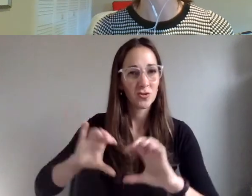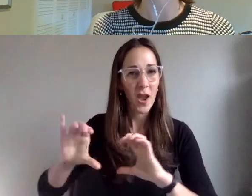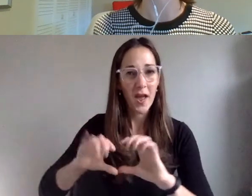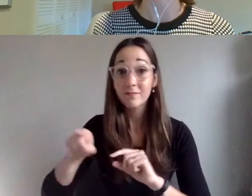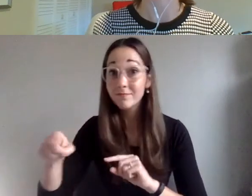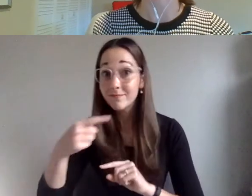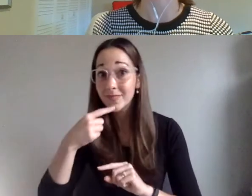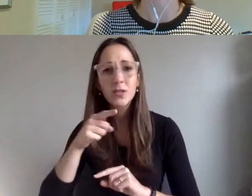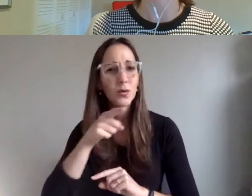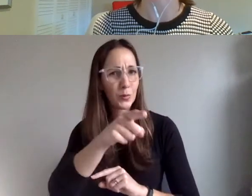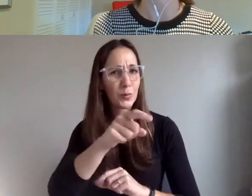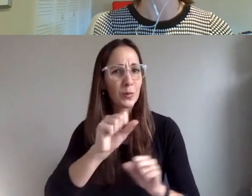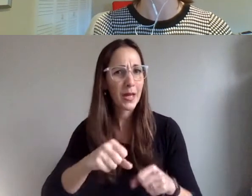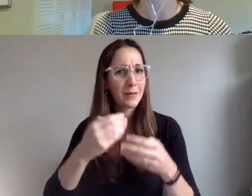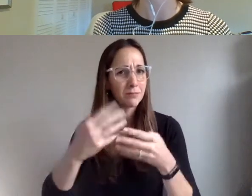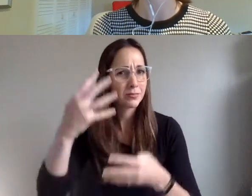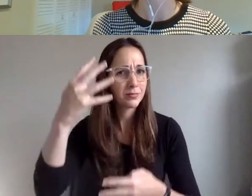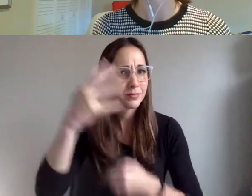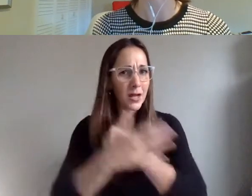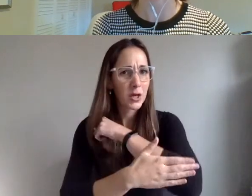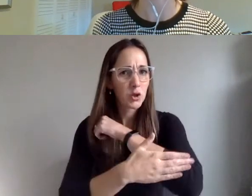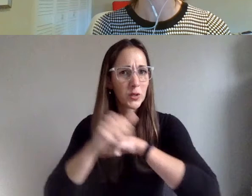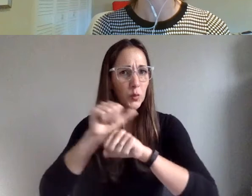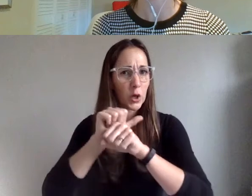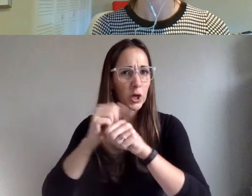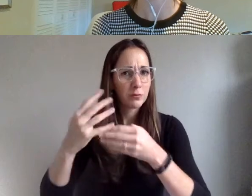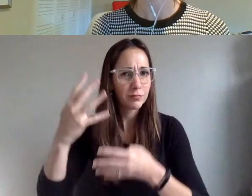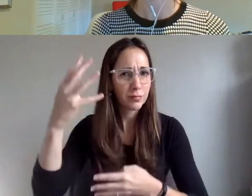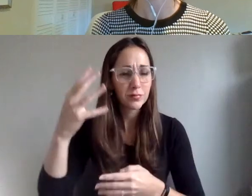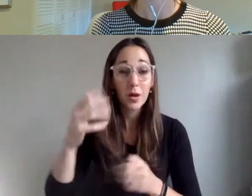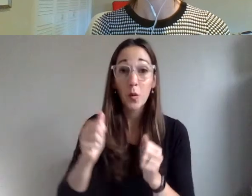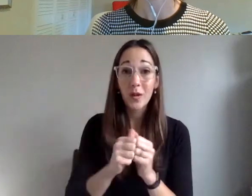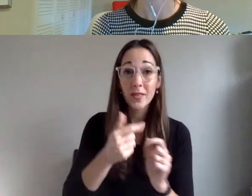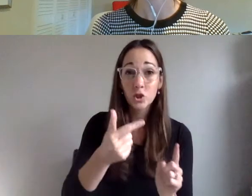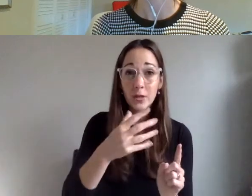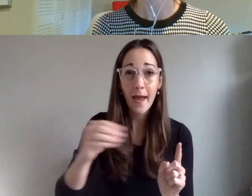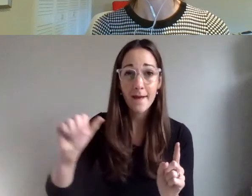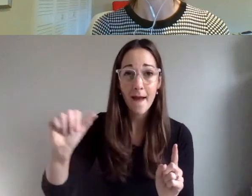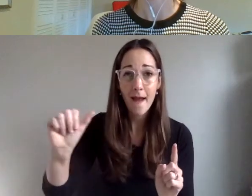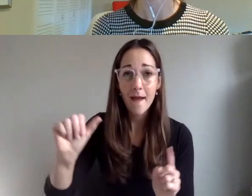the countries that you are working in with G and A.